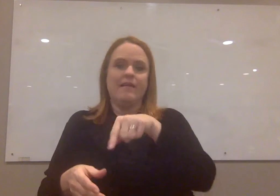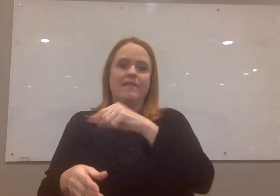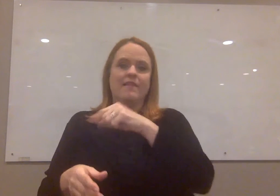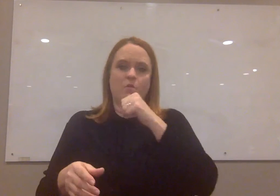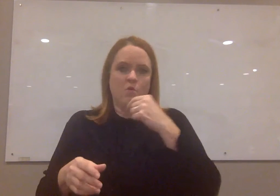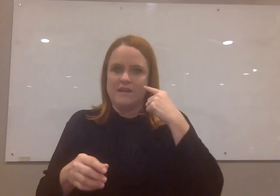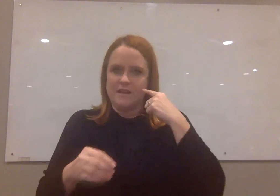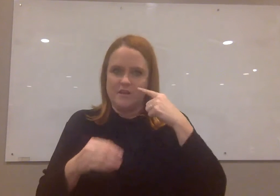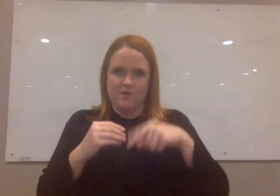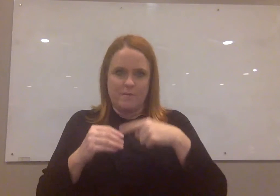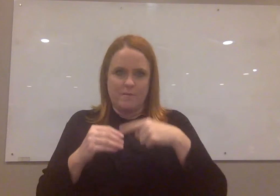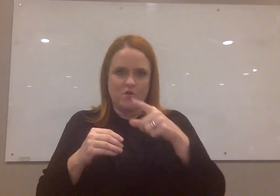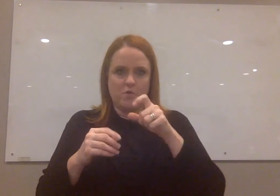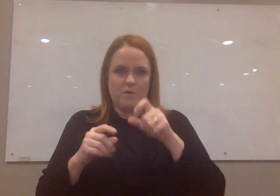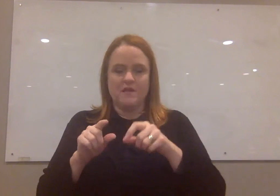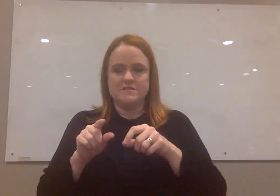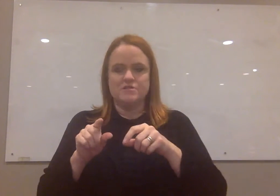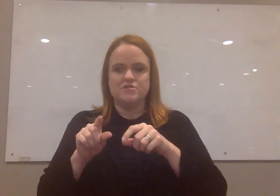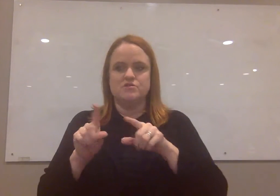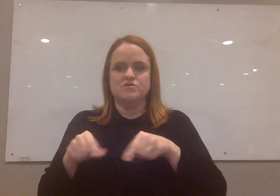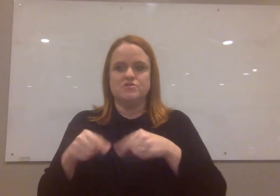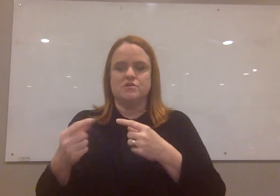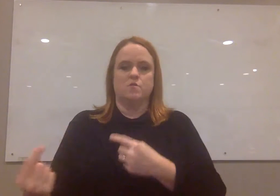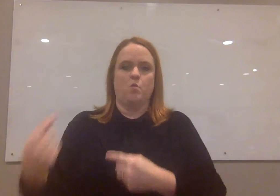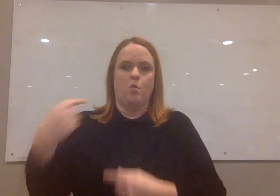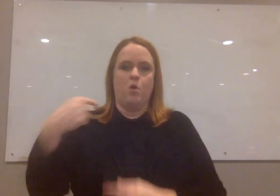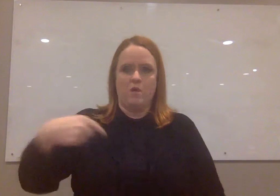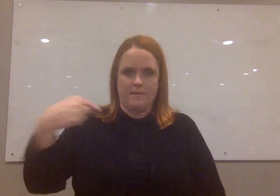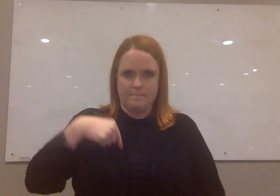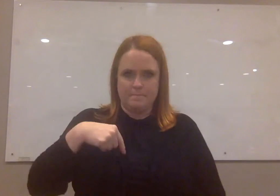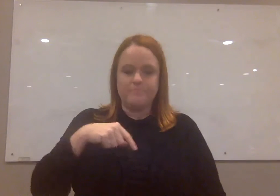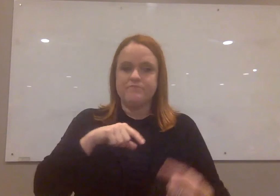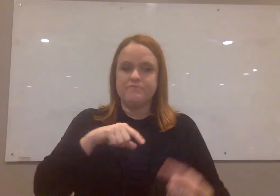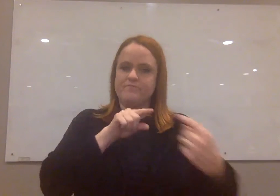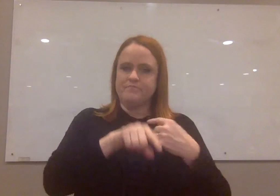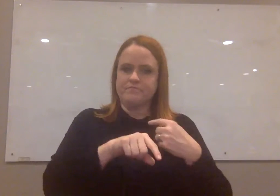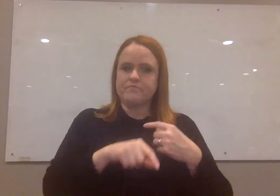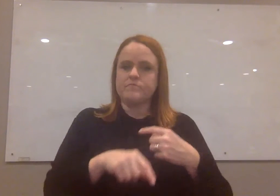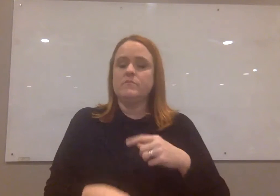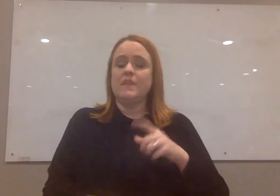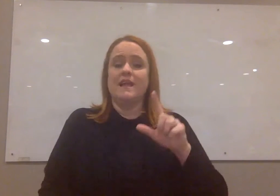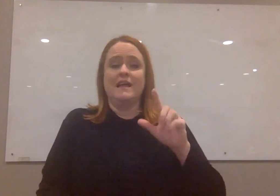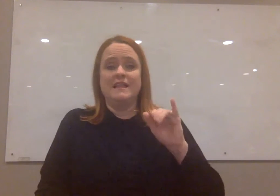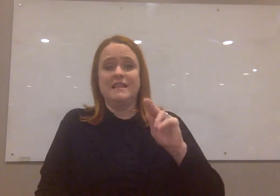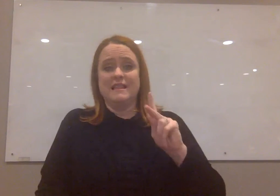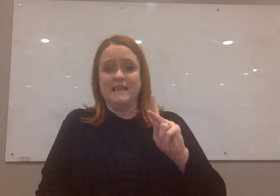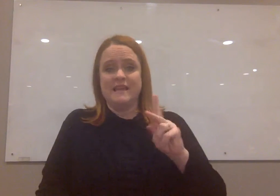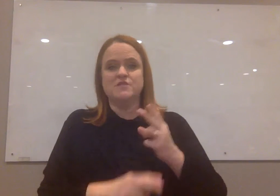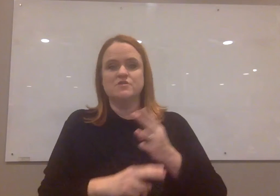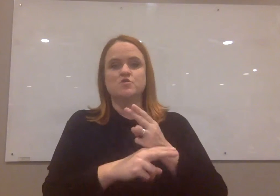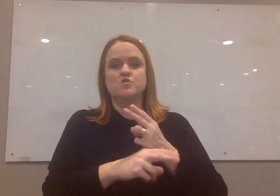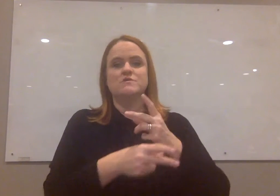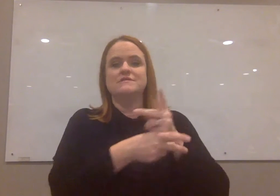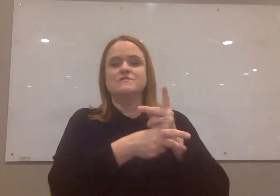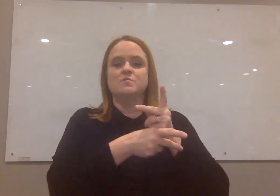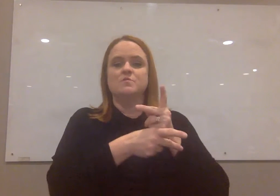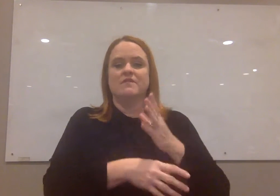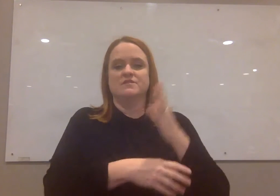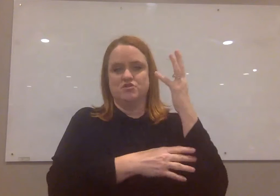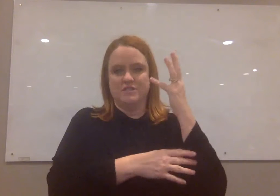Links are used in supervision trees because most of the time when the supervisor dies, that means it got so bad that all the other